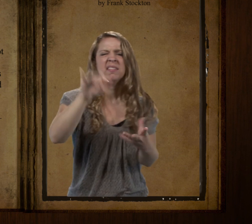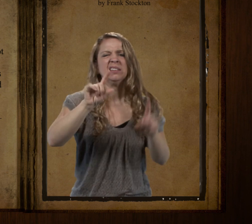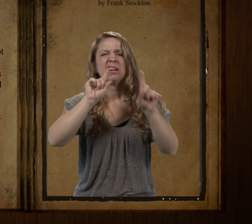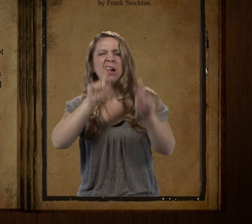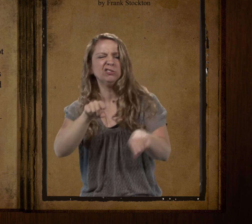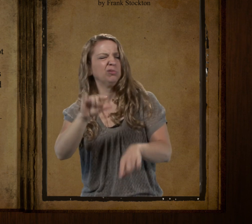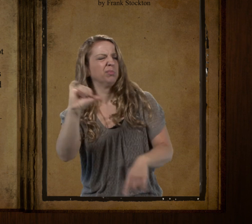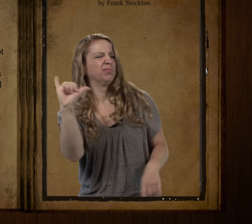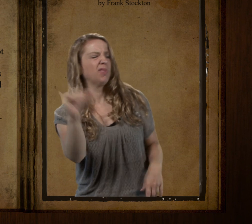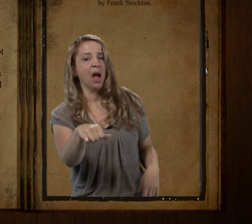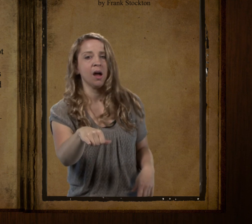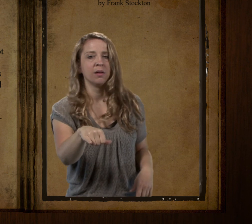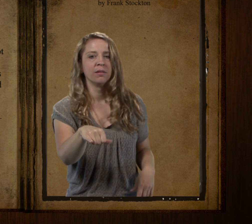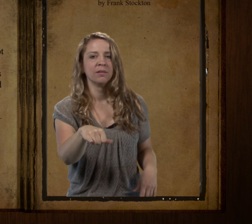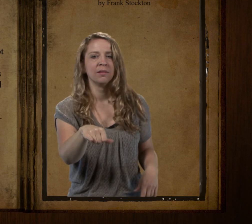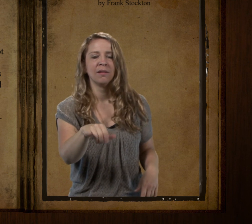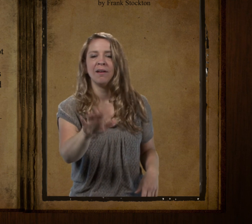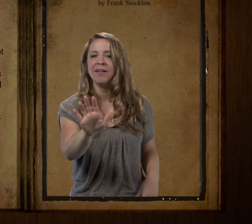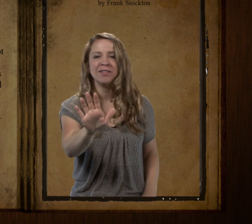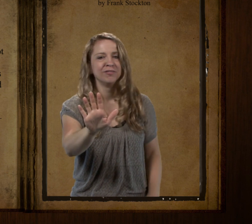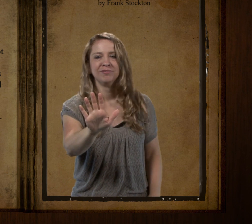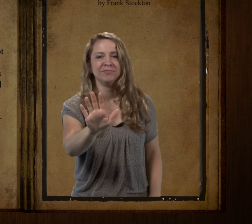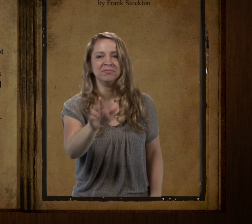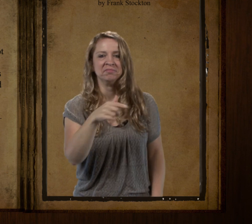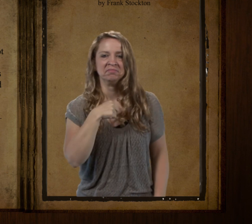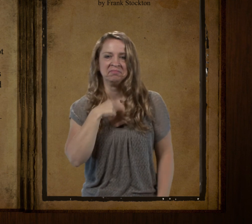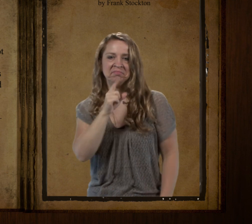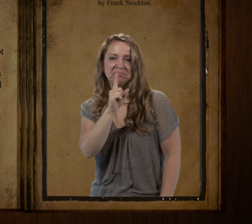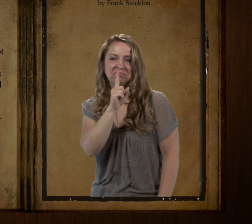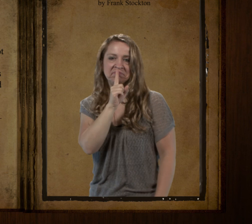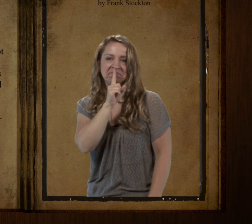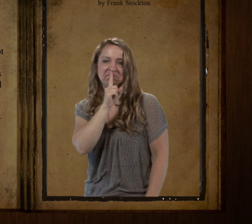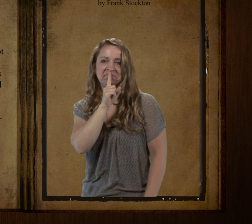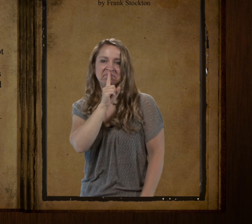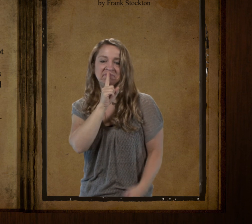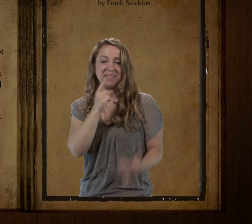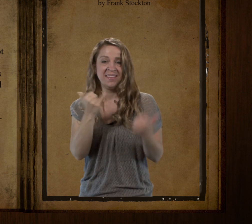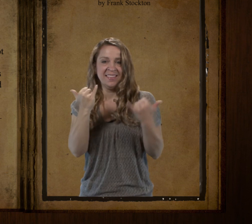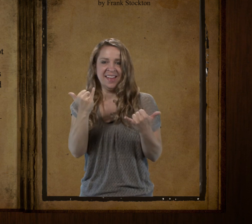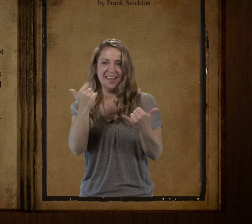I leave it with all of you.